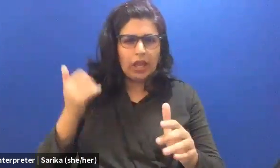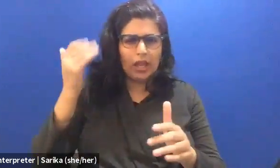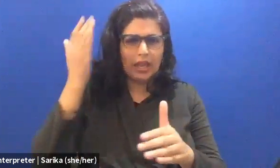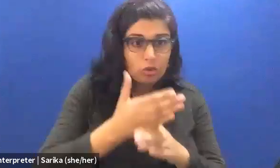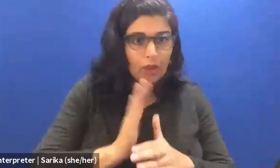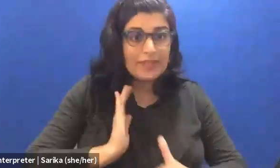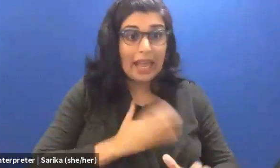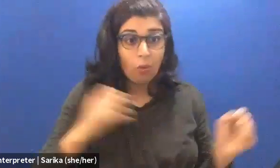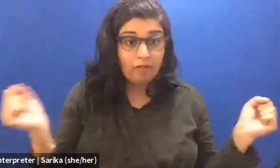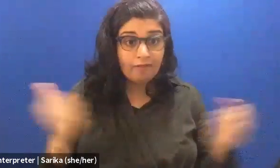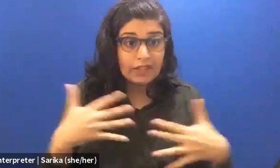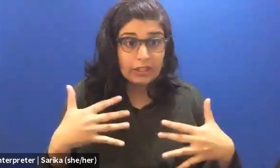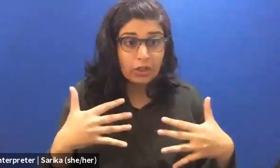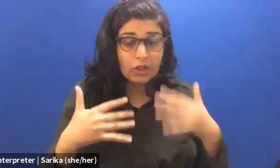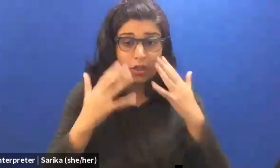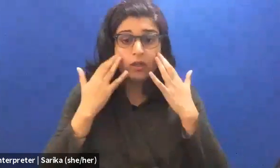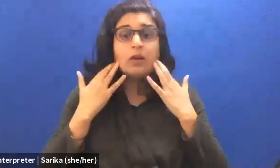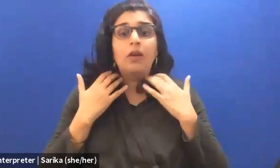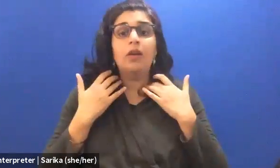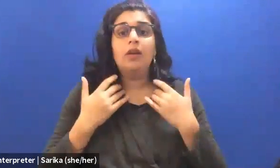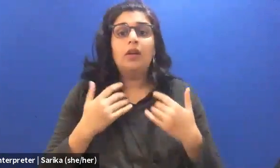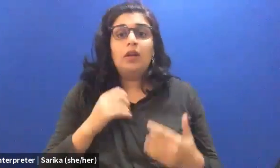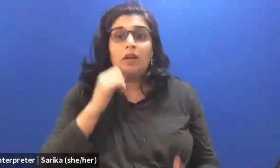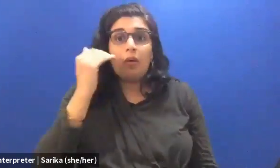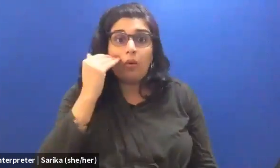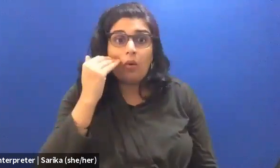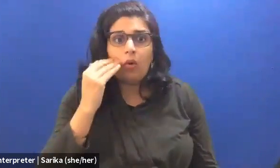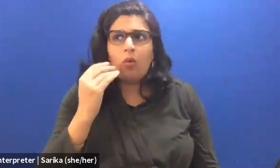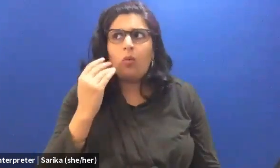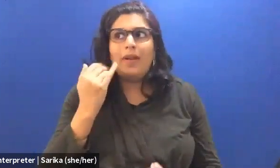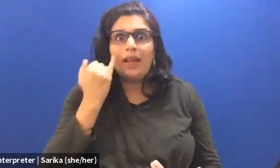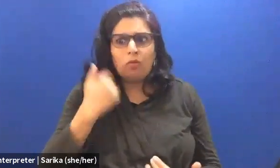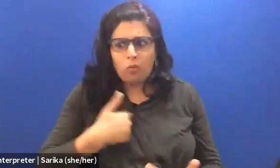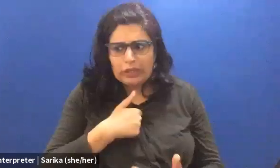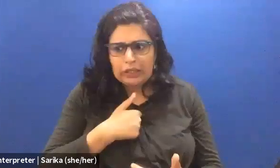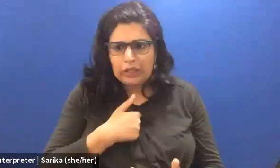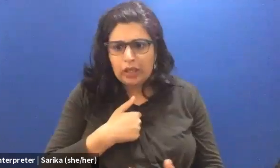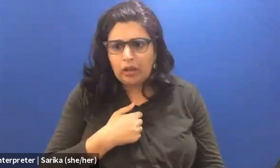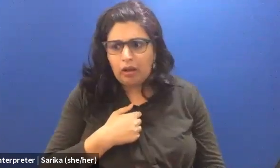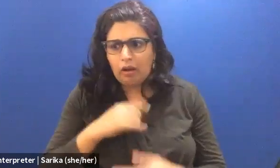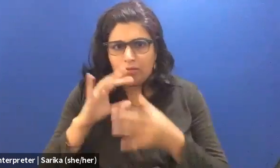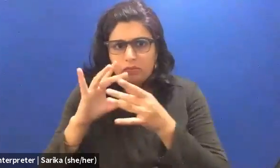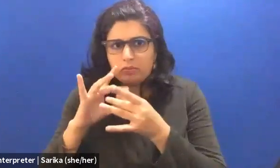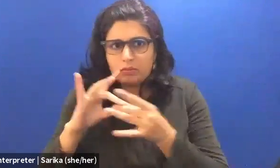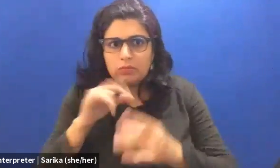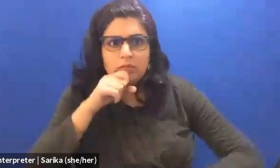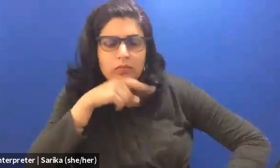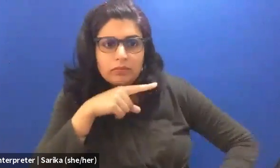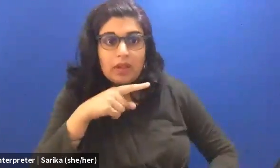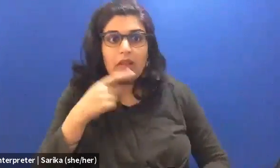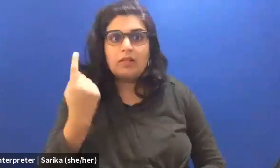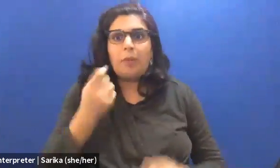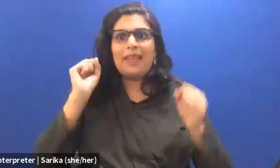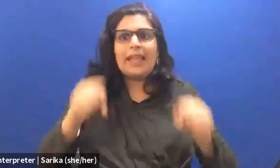fear and unknown? We don't know what's going to happen, right? Because there could be legitimate danger